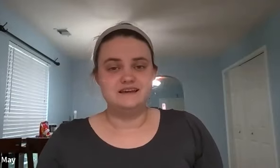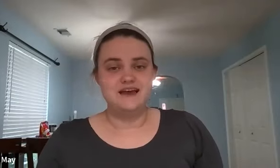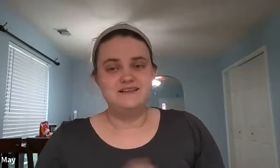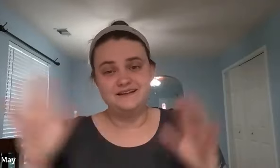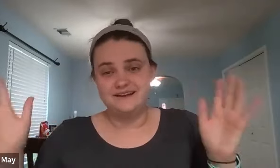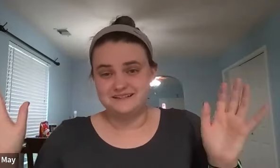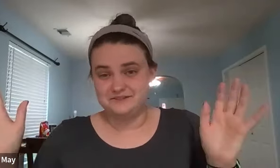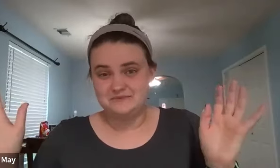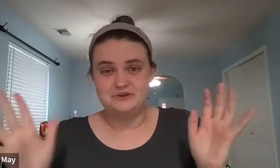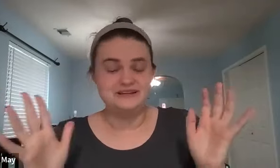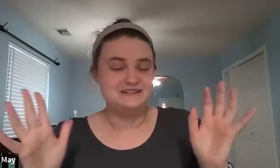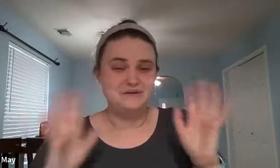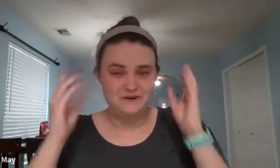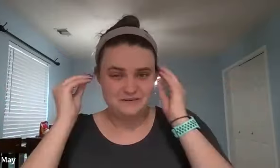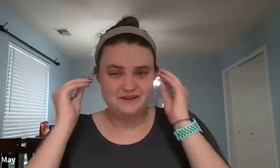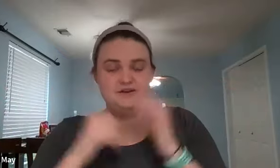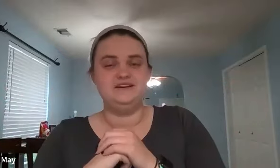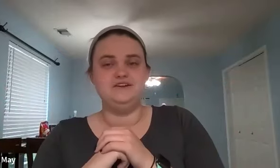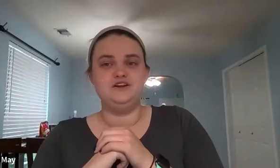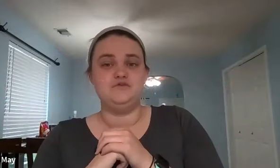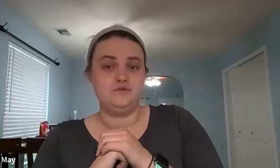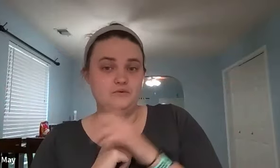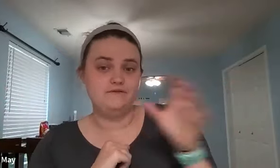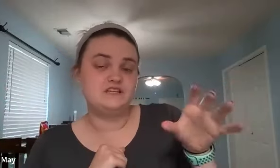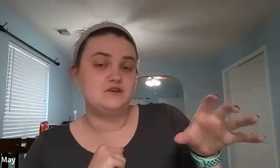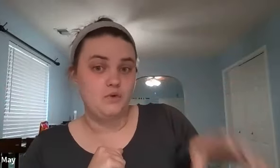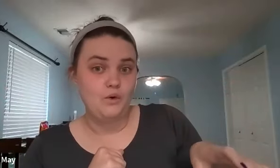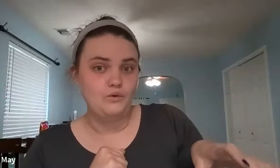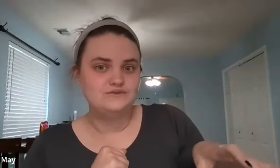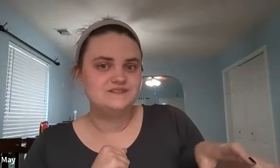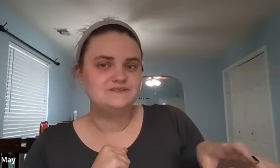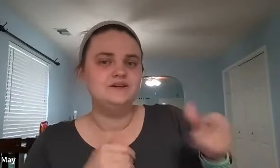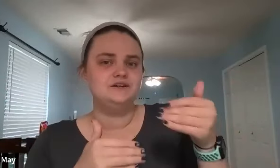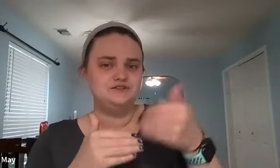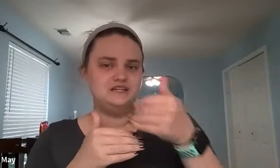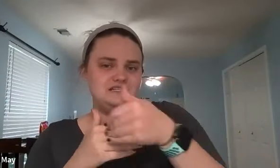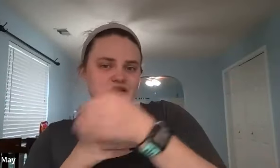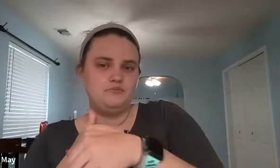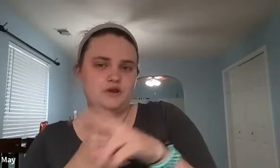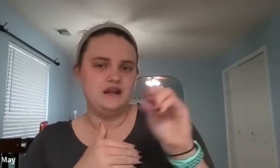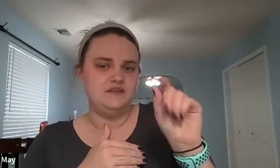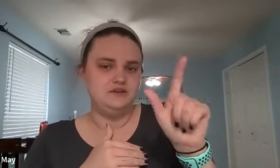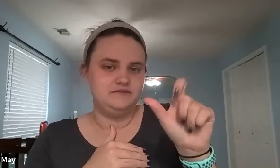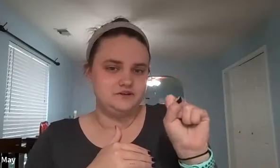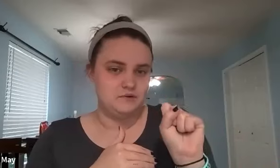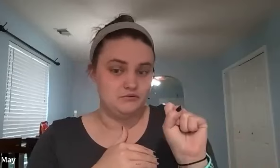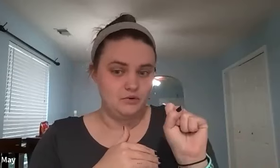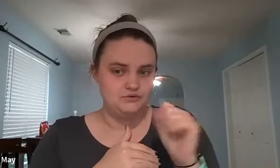I like a lot of different types of bread. So I'm very big on, for if you're saying rolls, usually it's like that bread and then you fingerspell rolls.